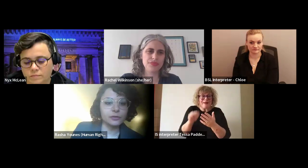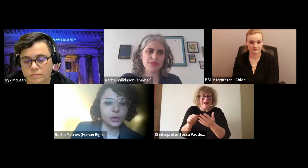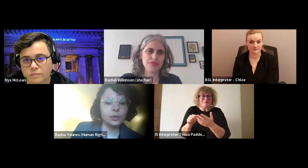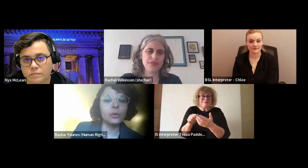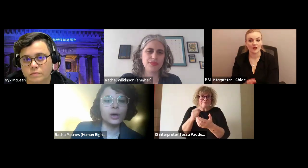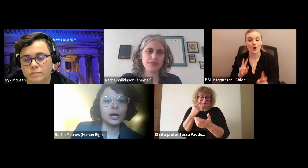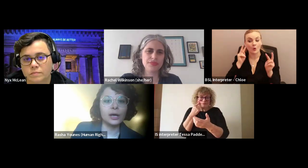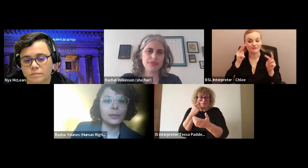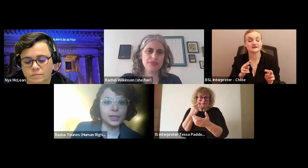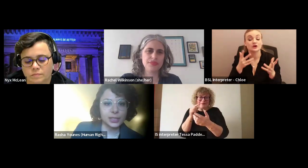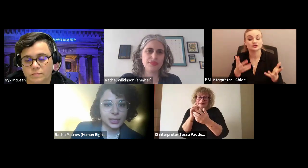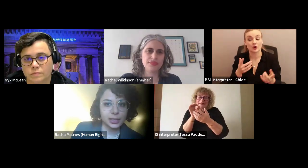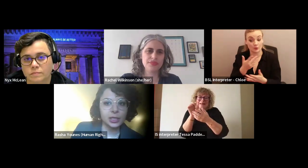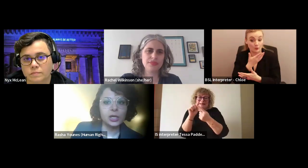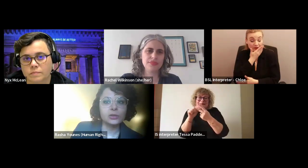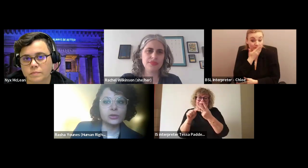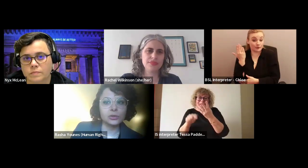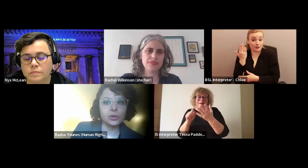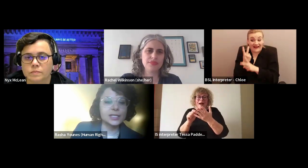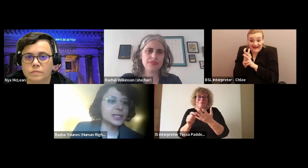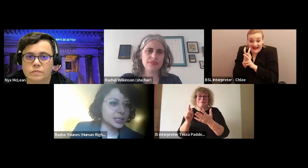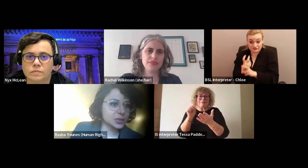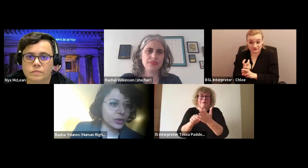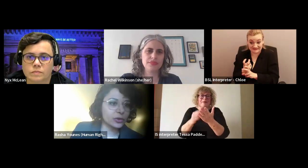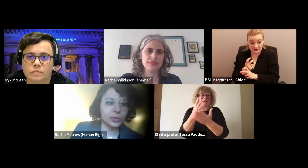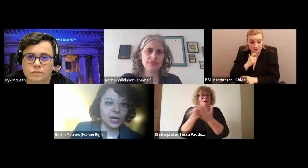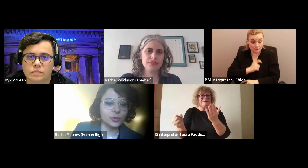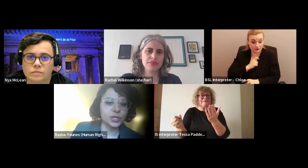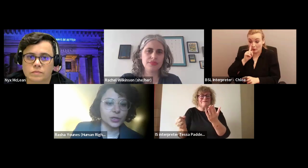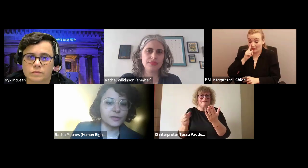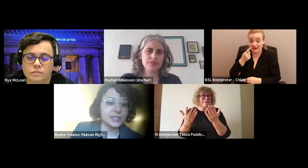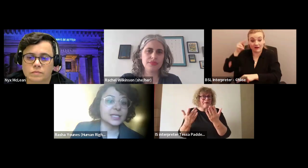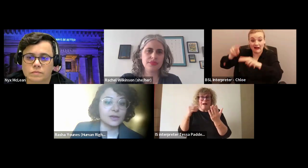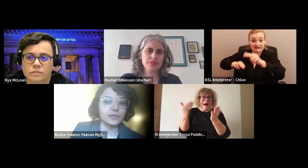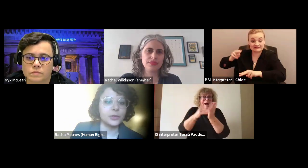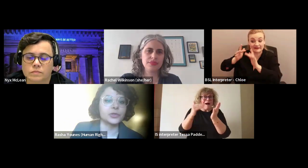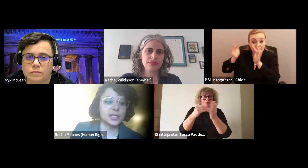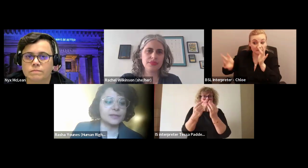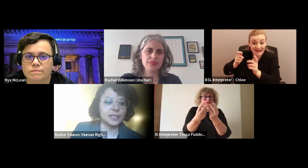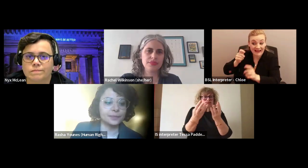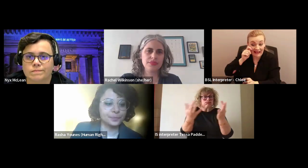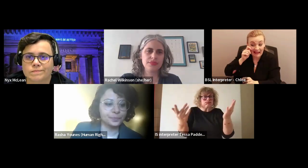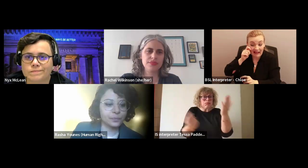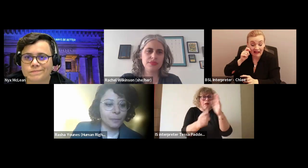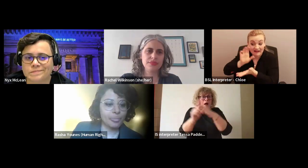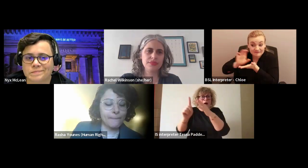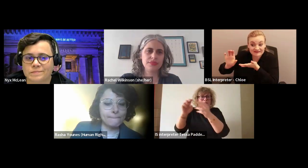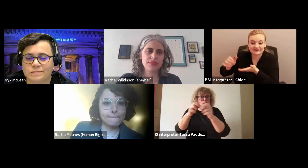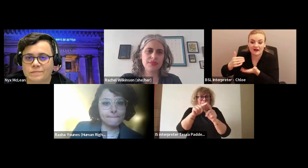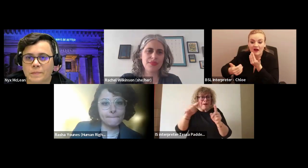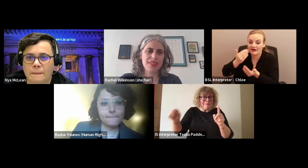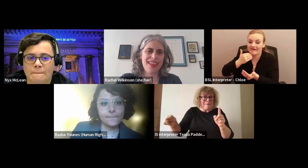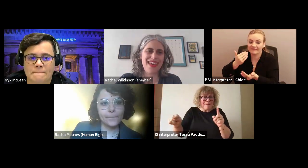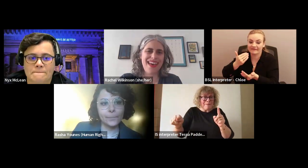defenders, we have no ability to assess whether the platforms are investing enough in user safety.